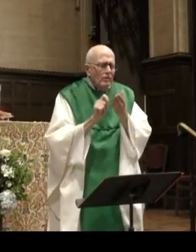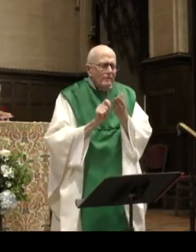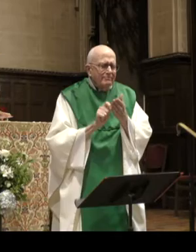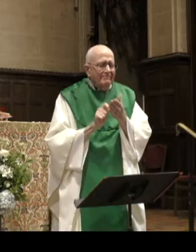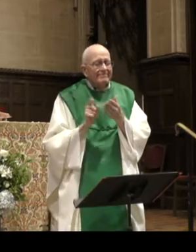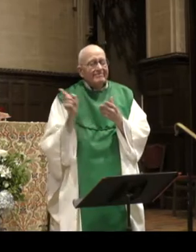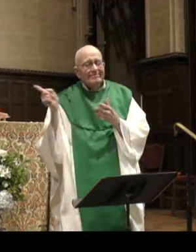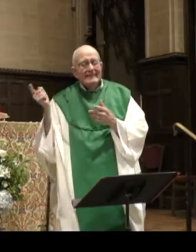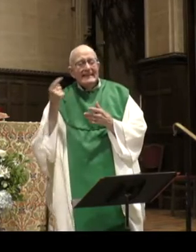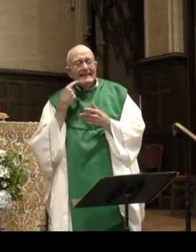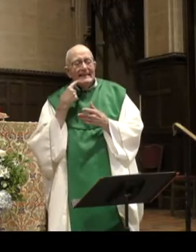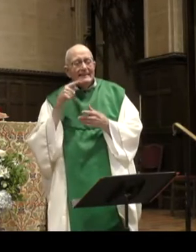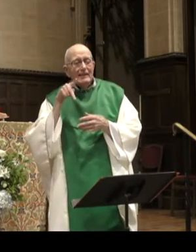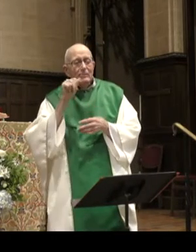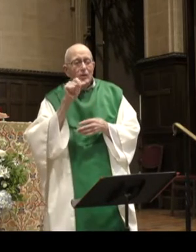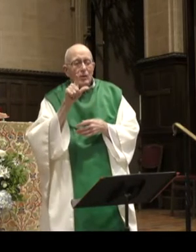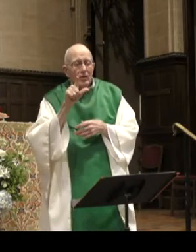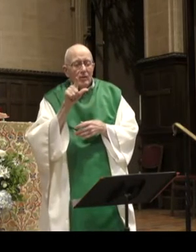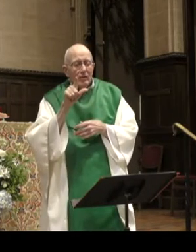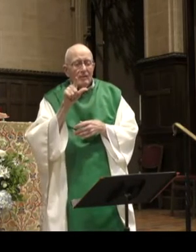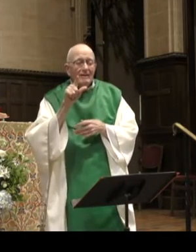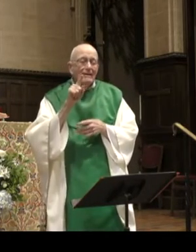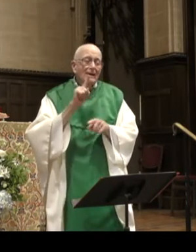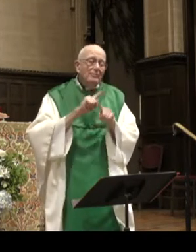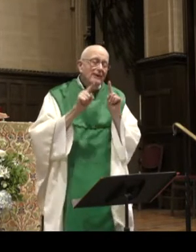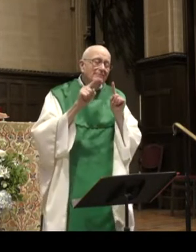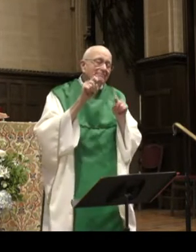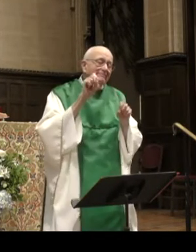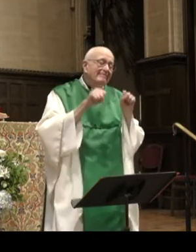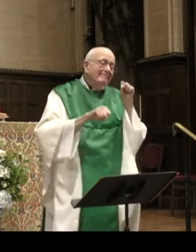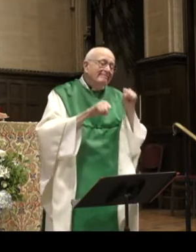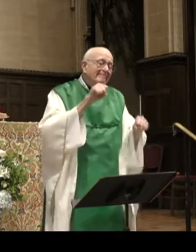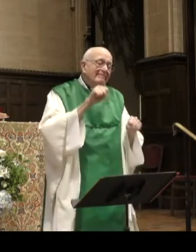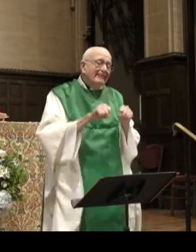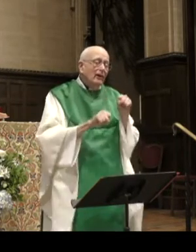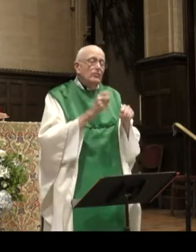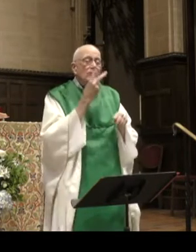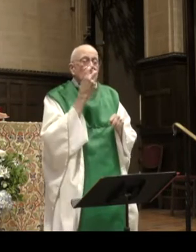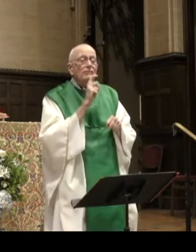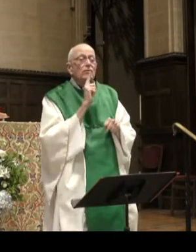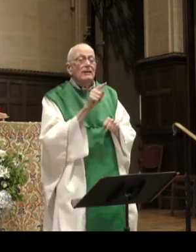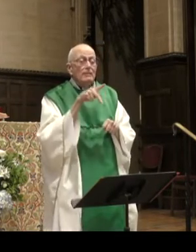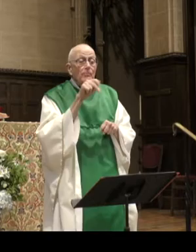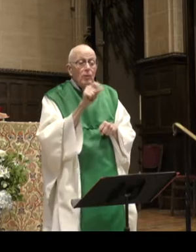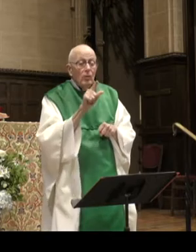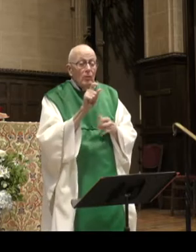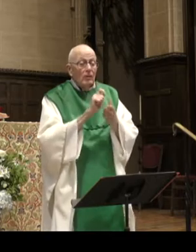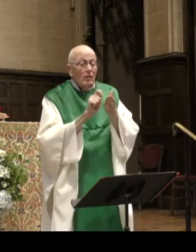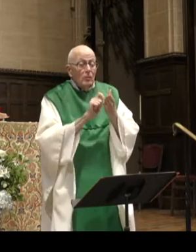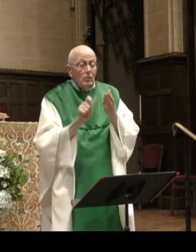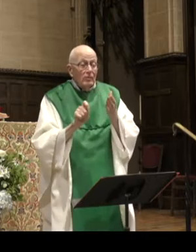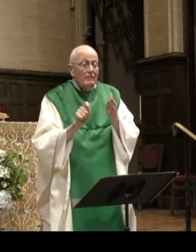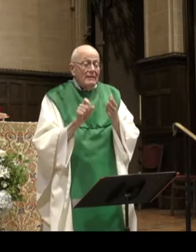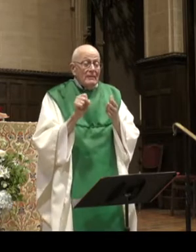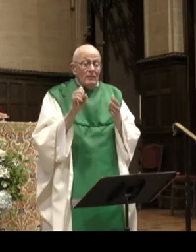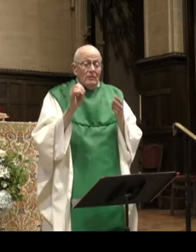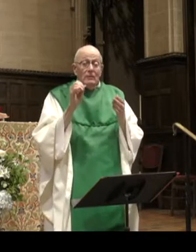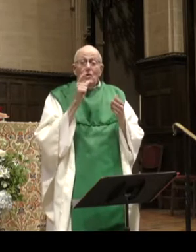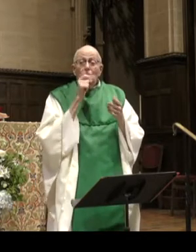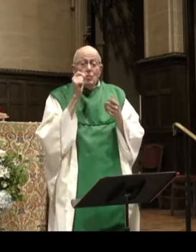who wrote it? It says Paul, but it's kind of doubtful, really, that Paul wrote it.